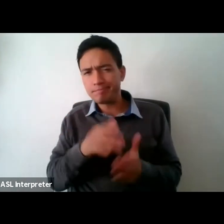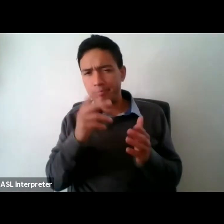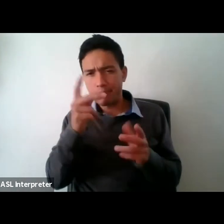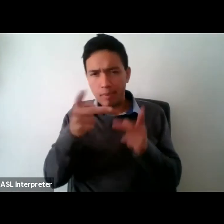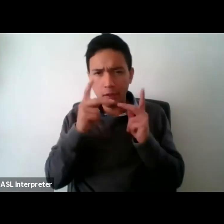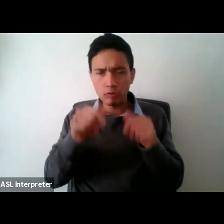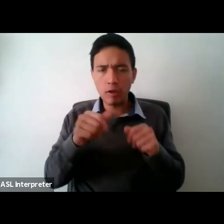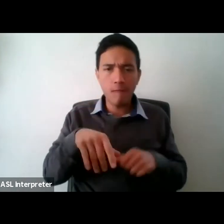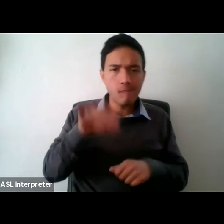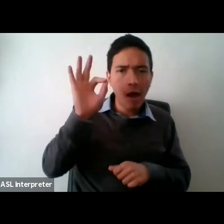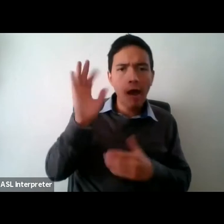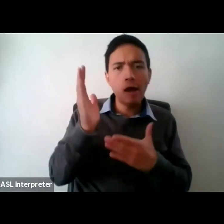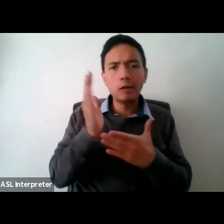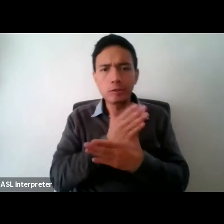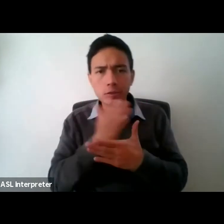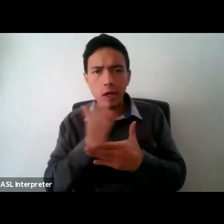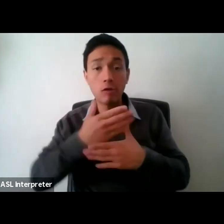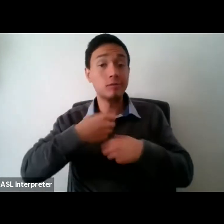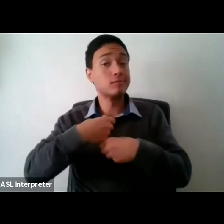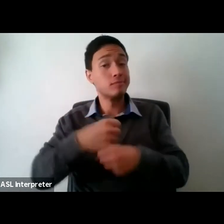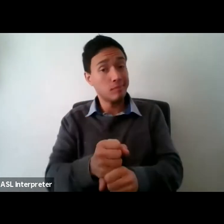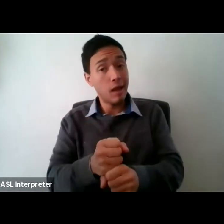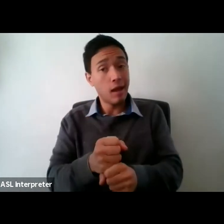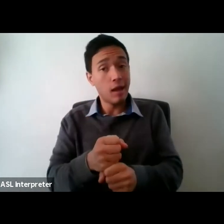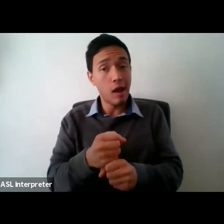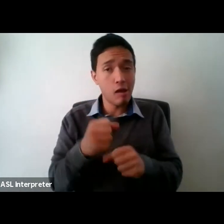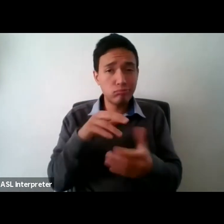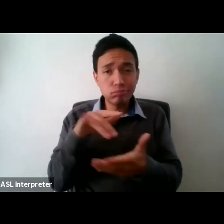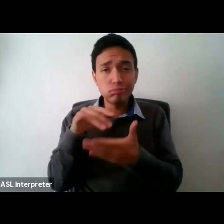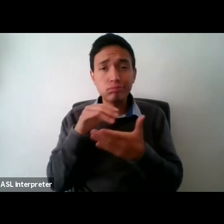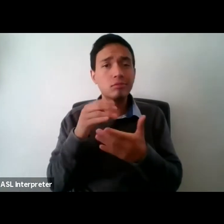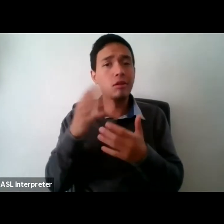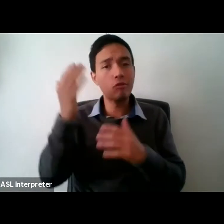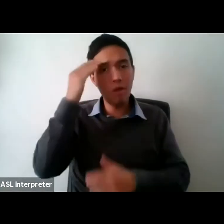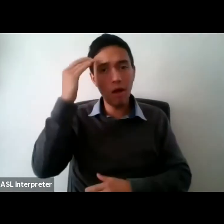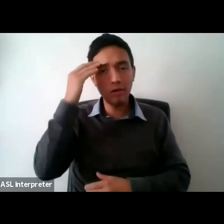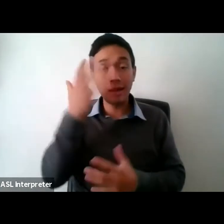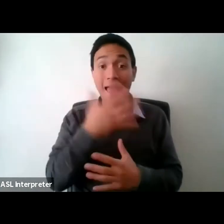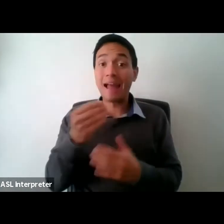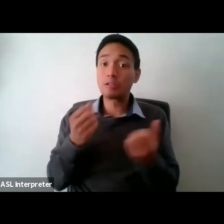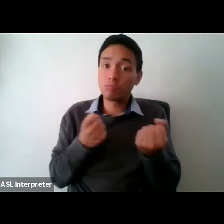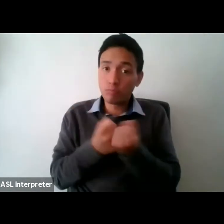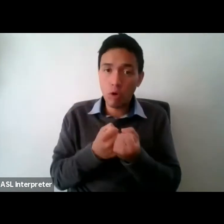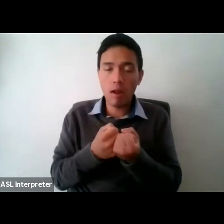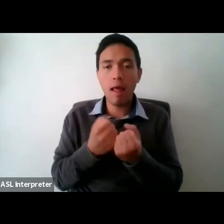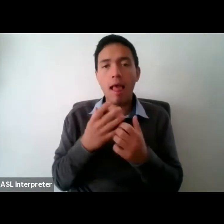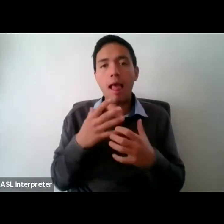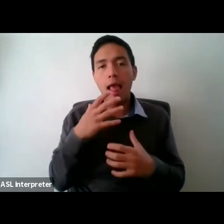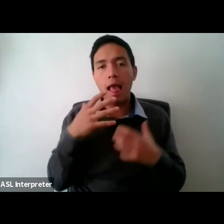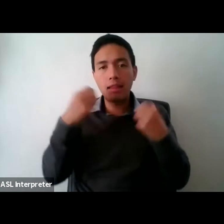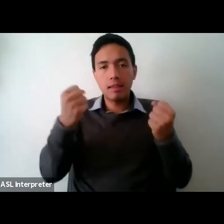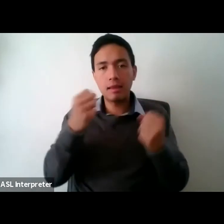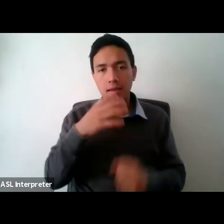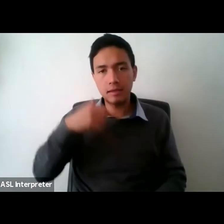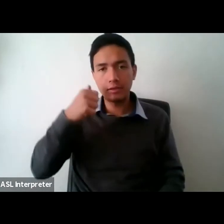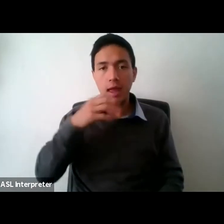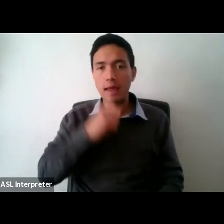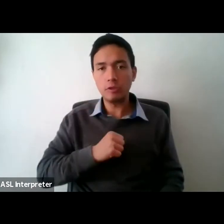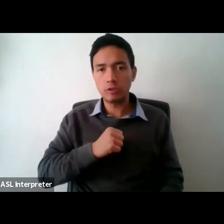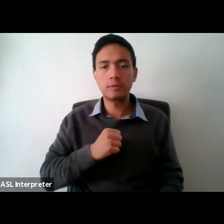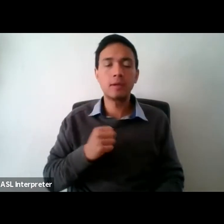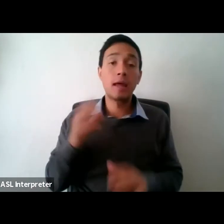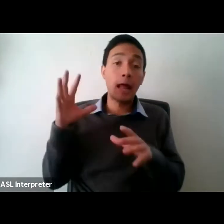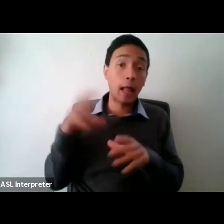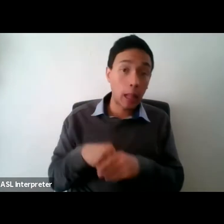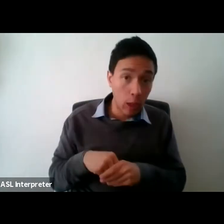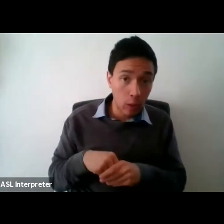knowledge and support networking on healthy aging, which also includes digital inclusion of other persons.